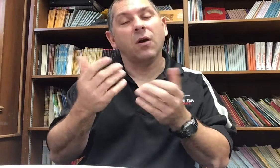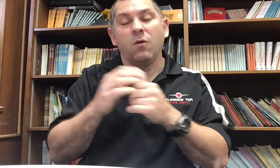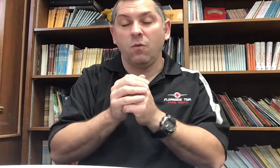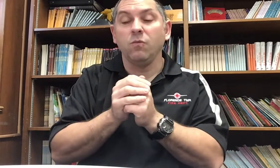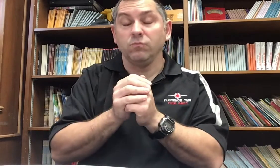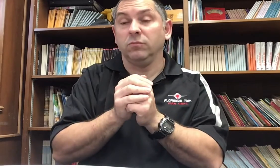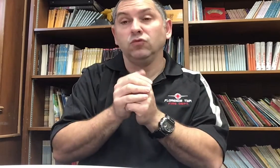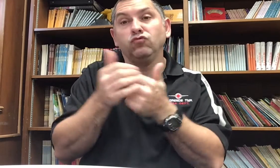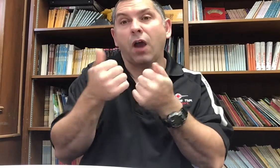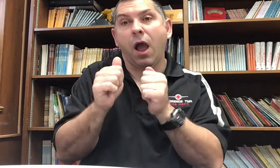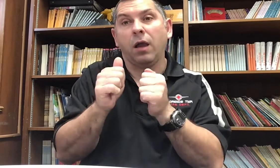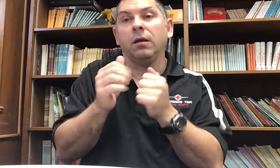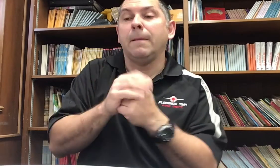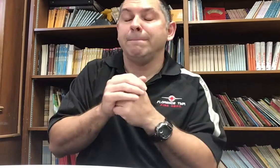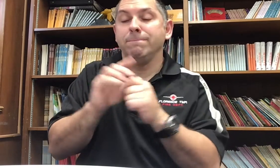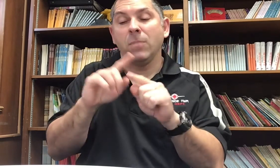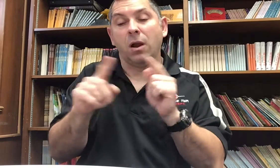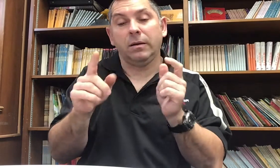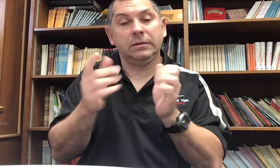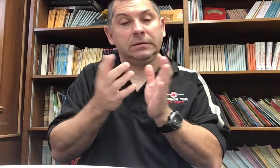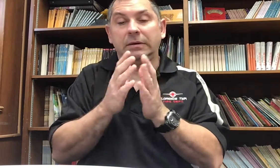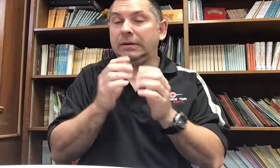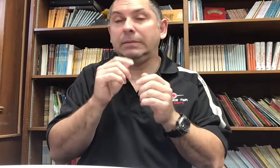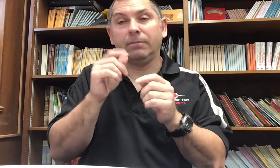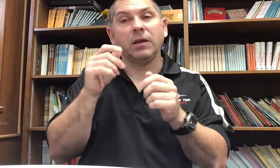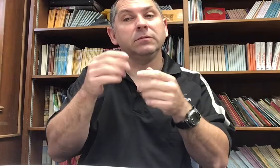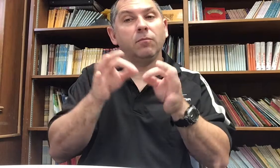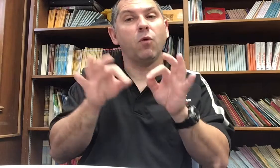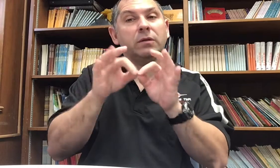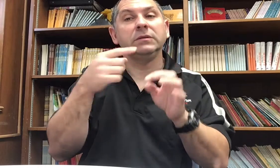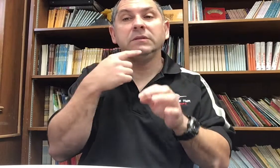often, but sometimes it's not reliable, so you could try it.